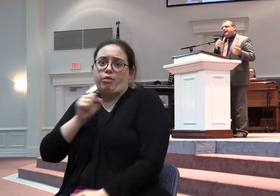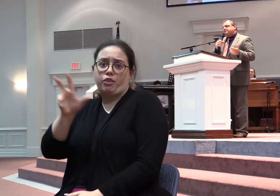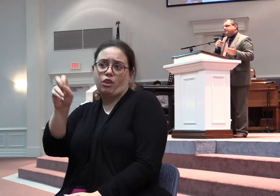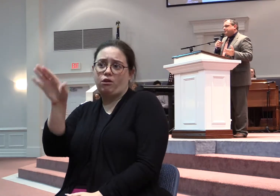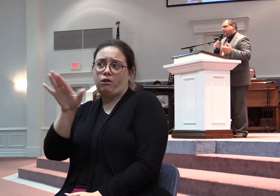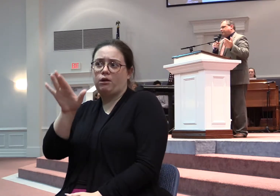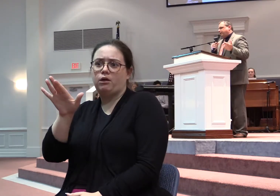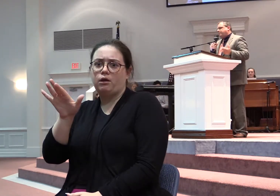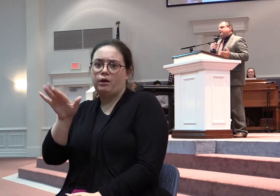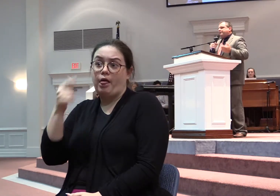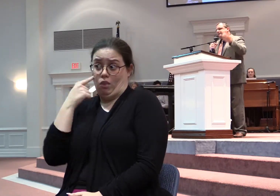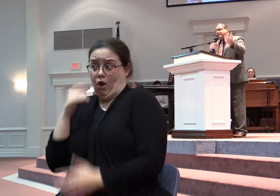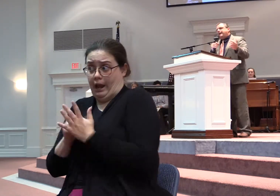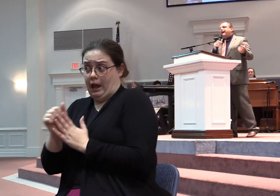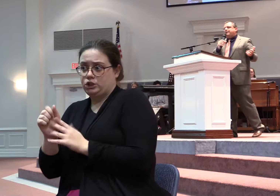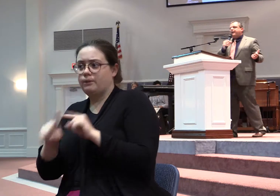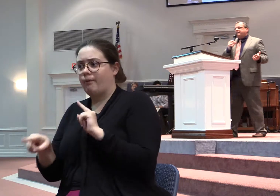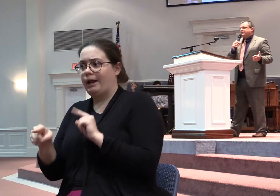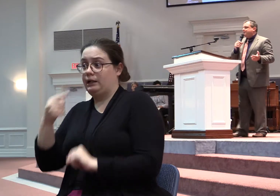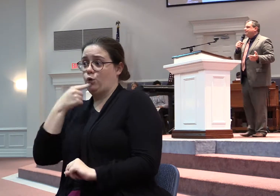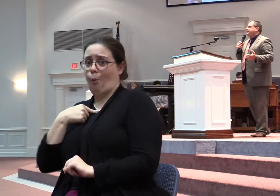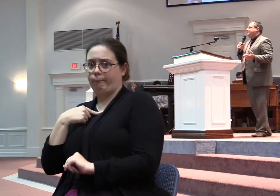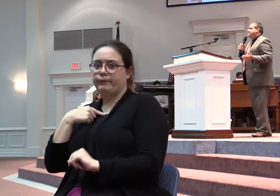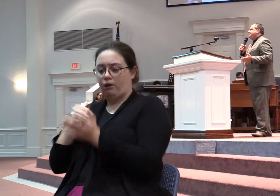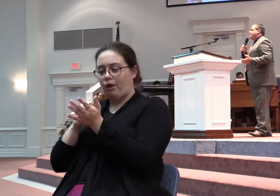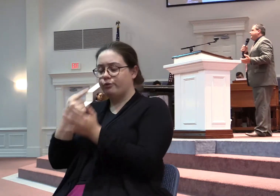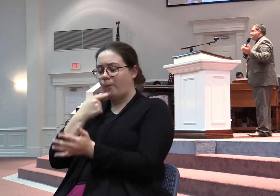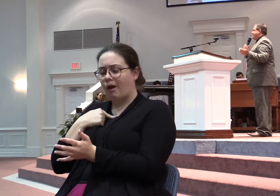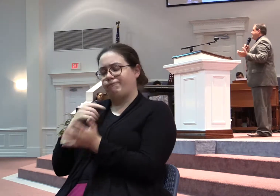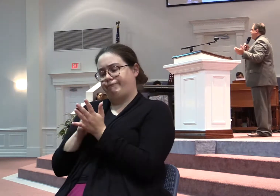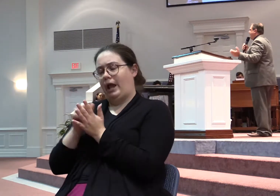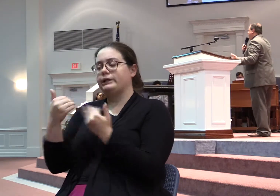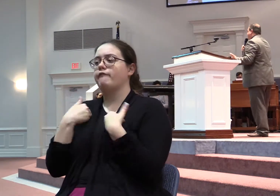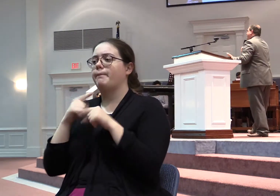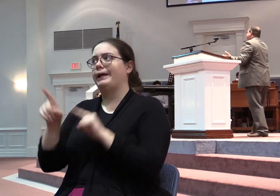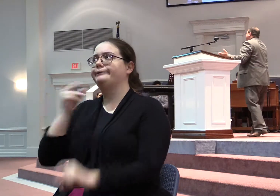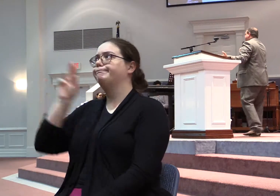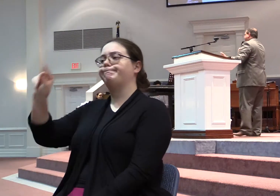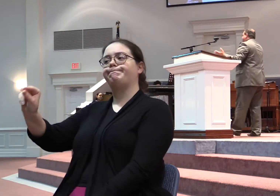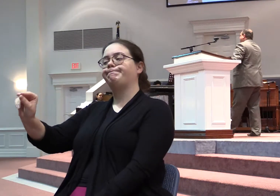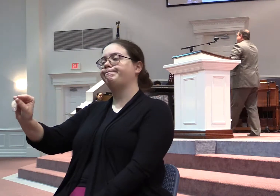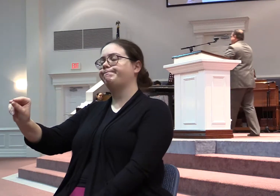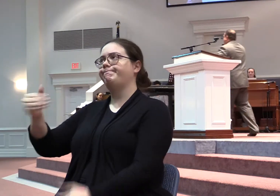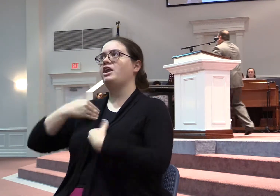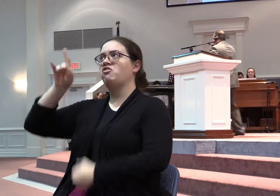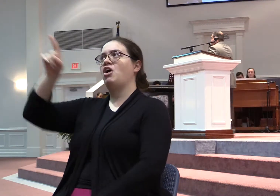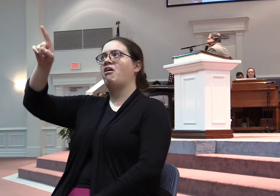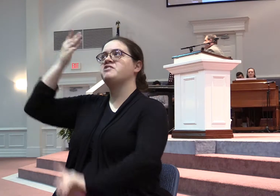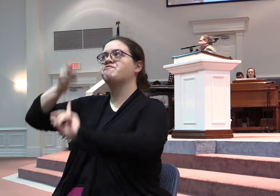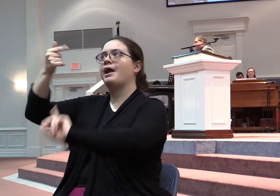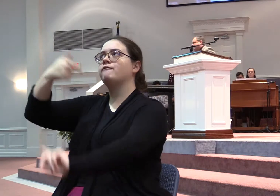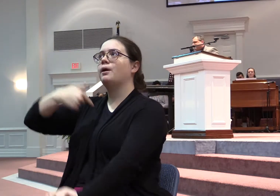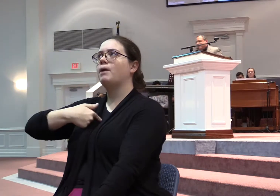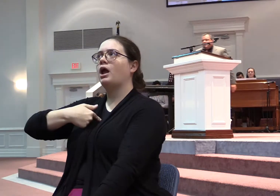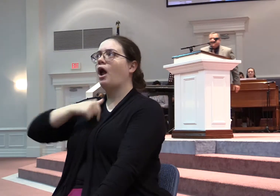had cancer. Not really, but they said I had cancer. But I said, no. I have a God that's too faithful to me